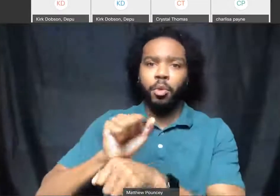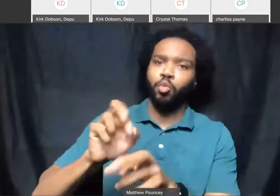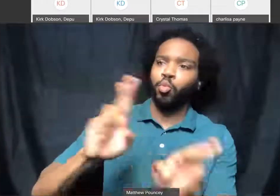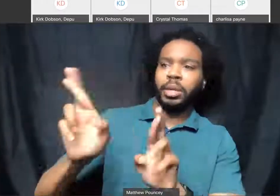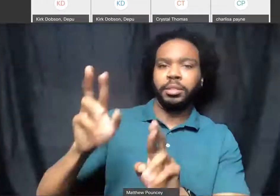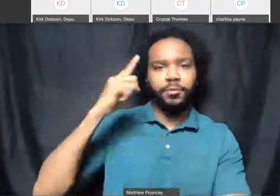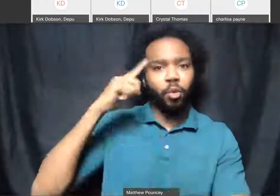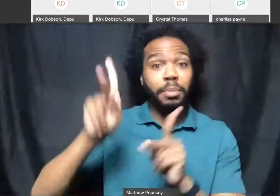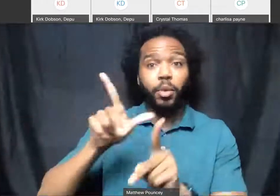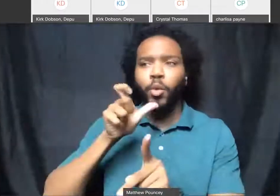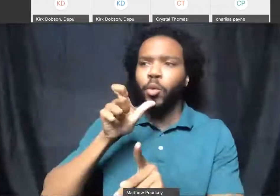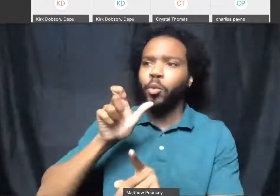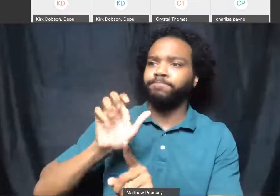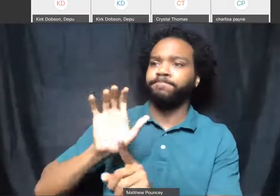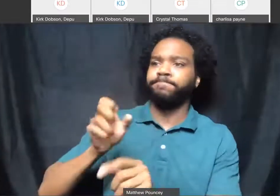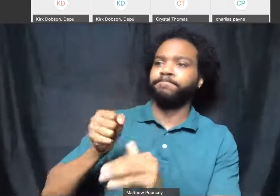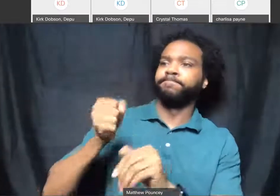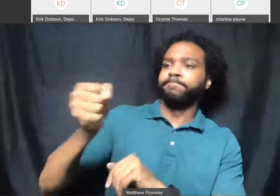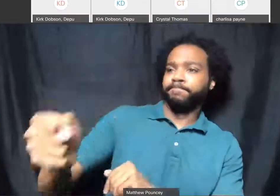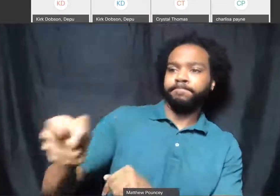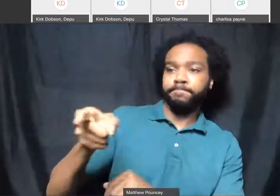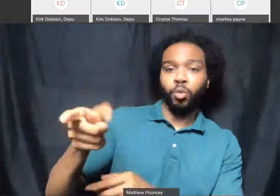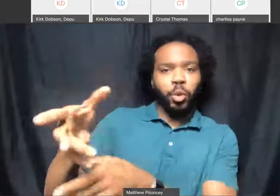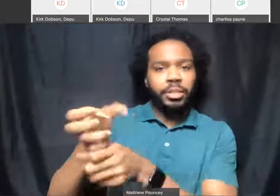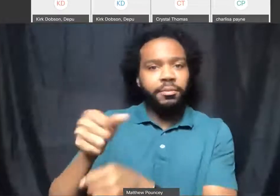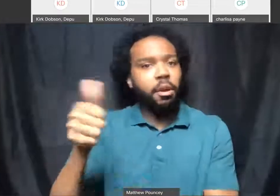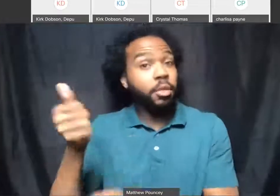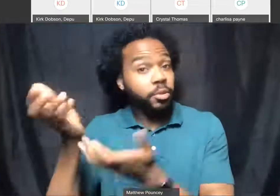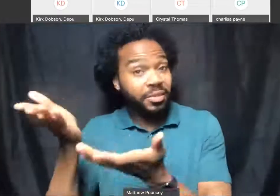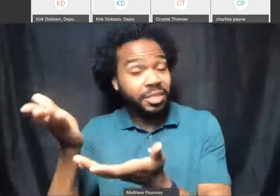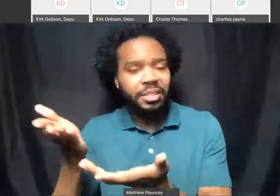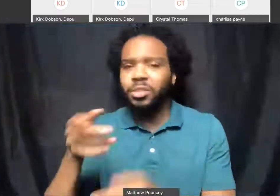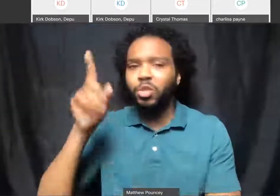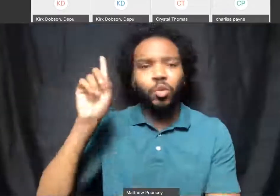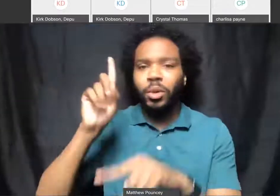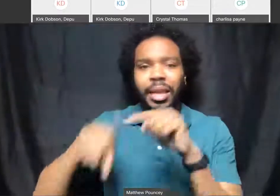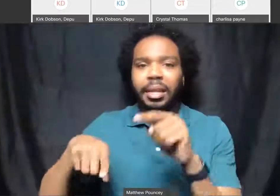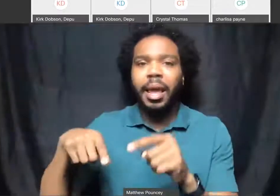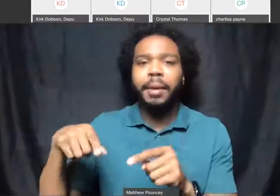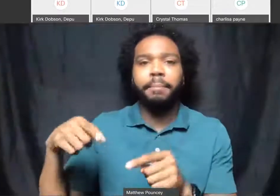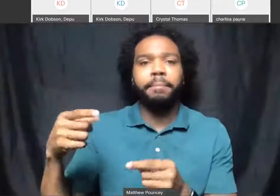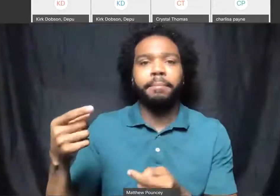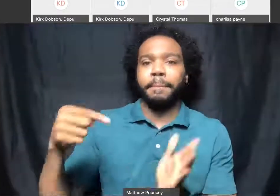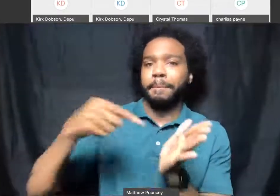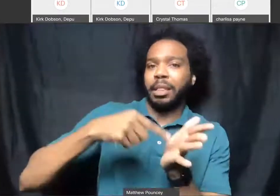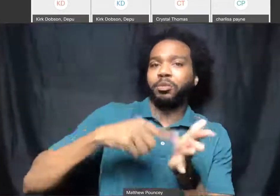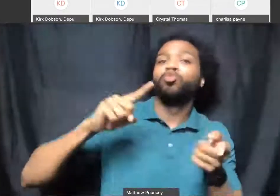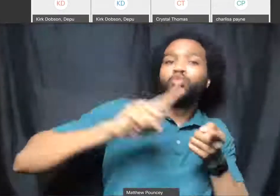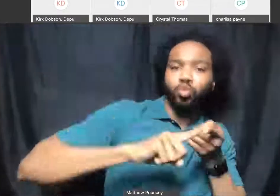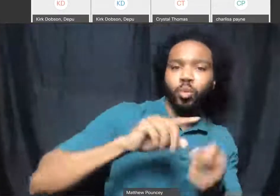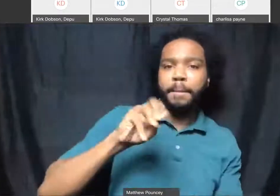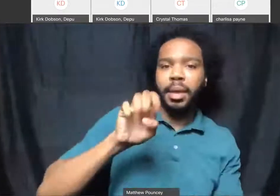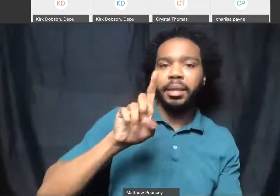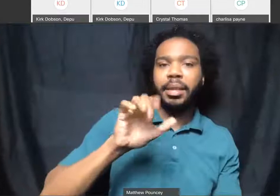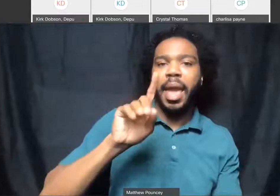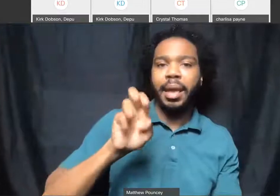a placement where they're receiving other services is that you cannot bill two Medicaid services at the same time. And